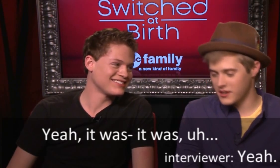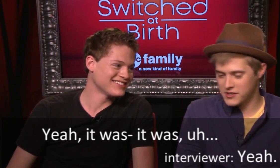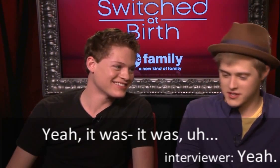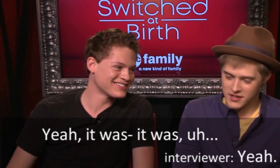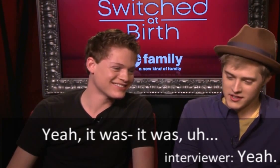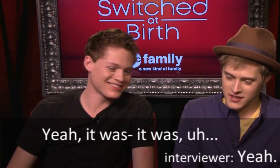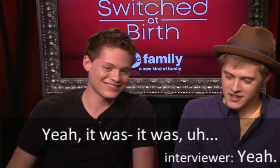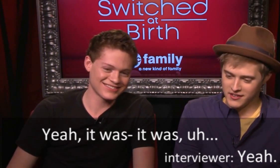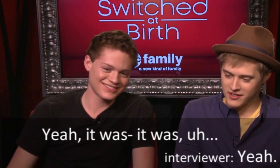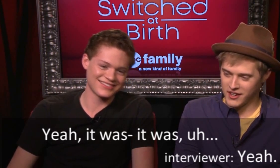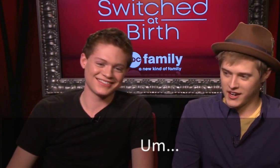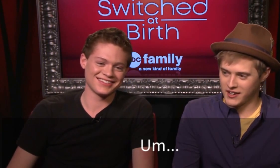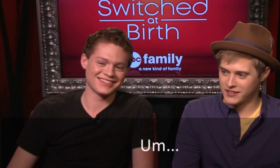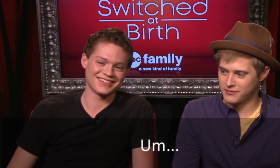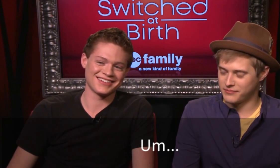it was